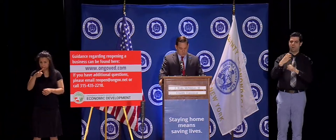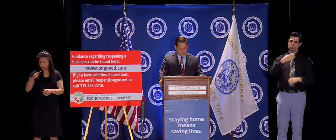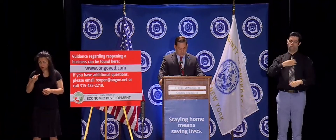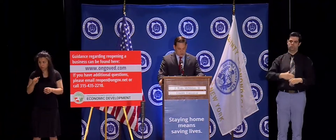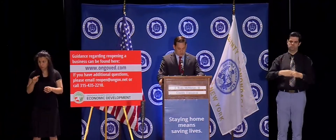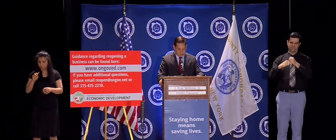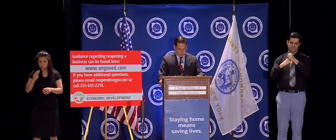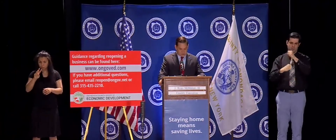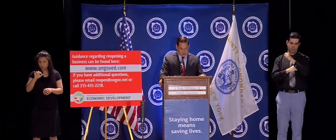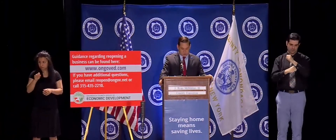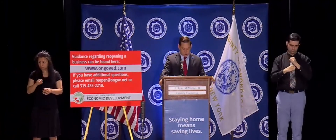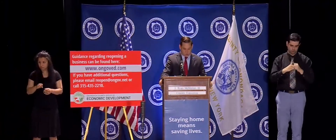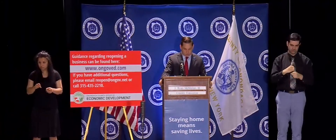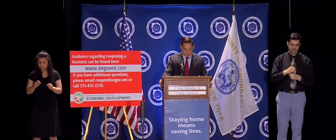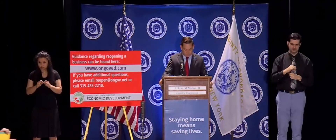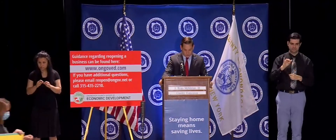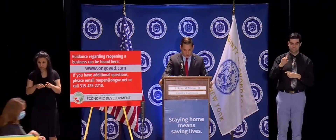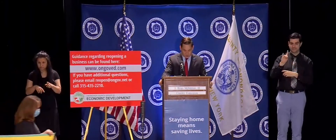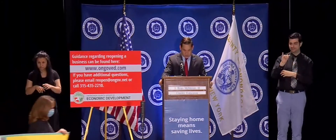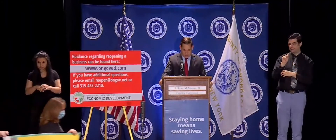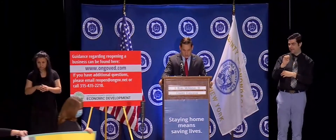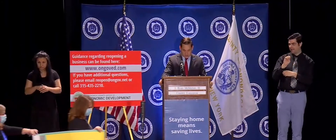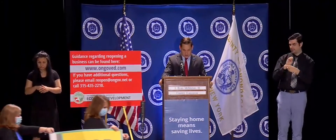And let me tell you about this individual.